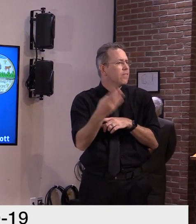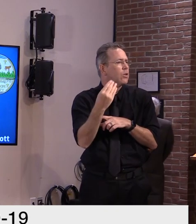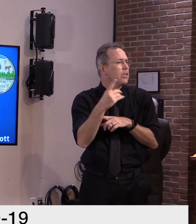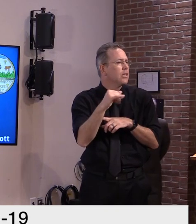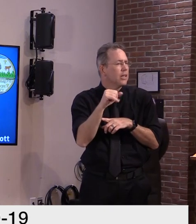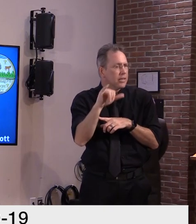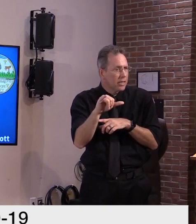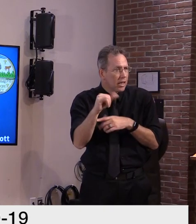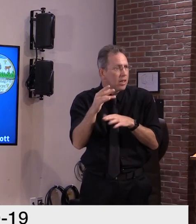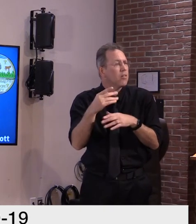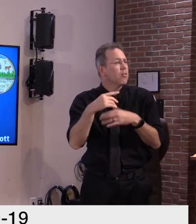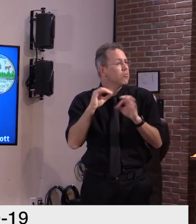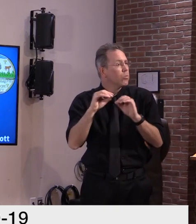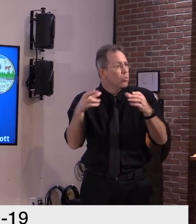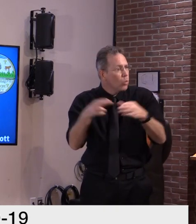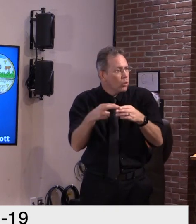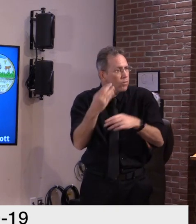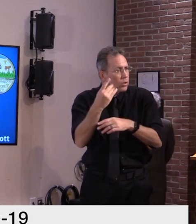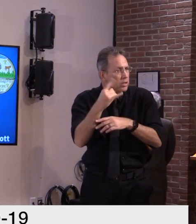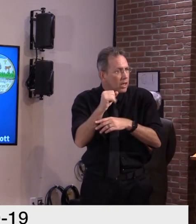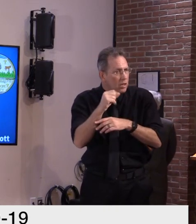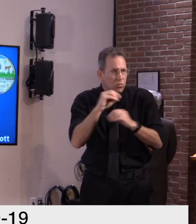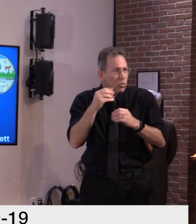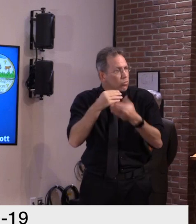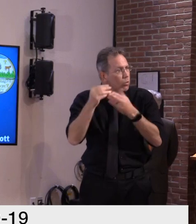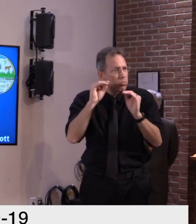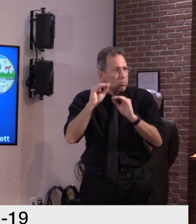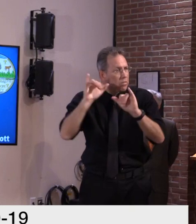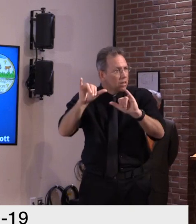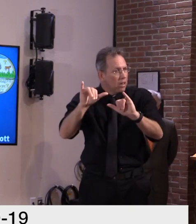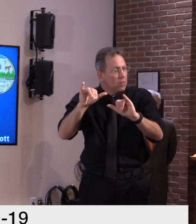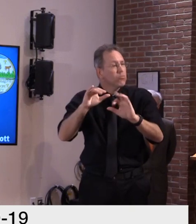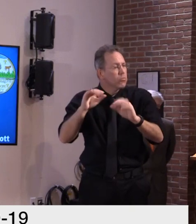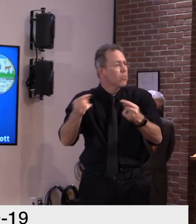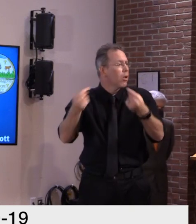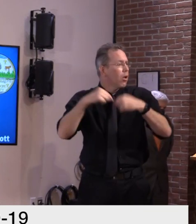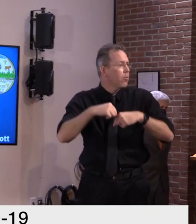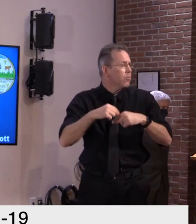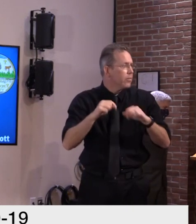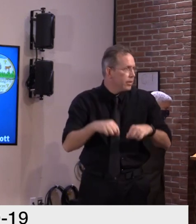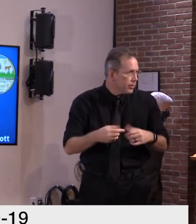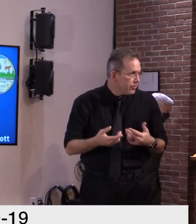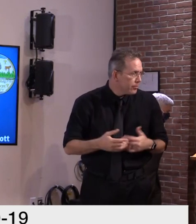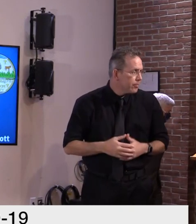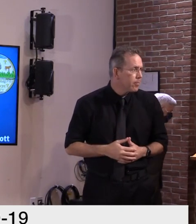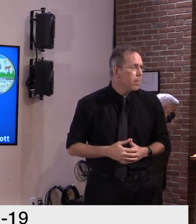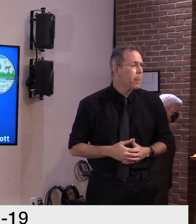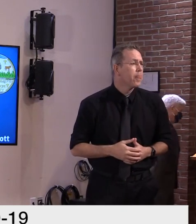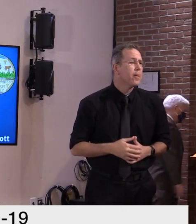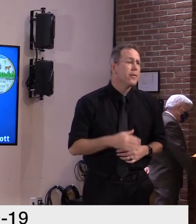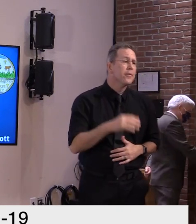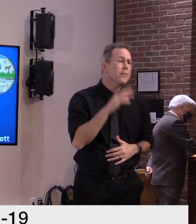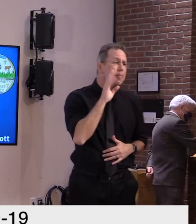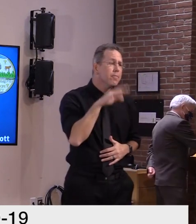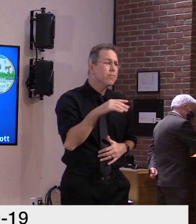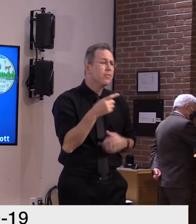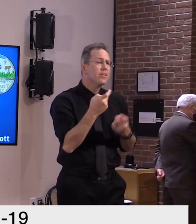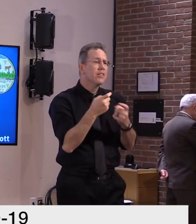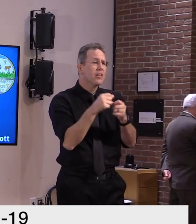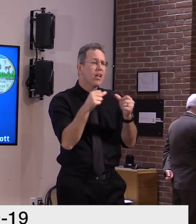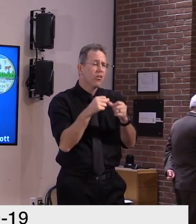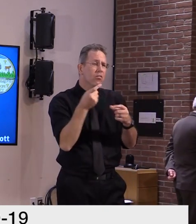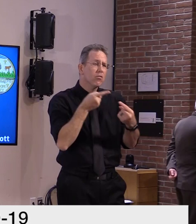are going to have a difficult year economically. That's why we've created the Economic Recovery Grant Program that gives